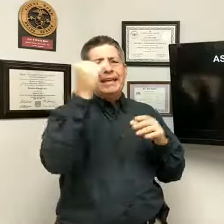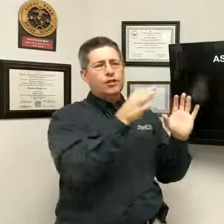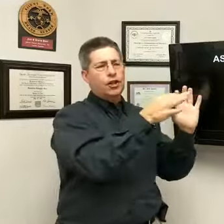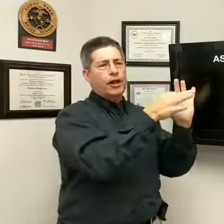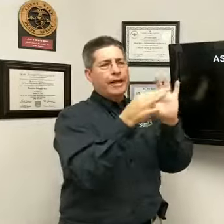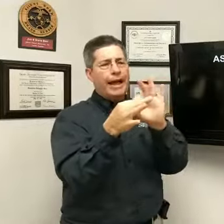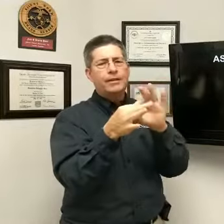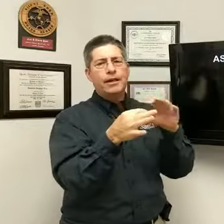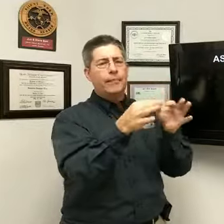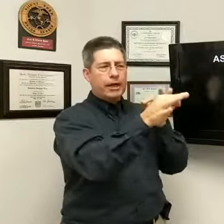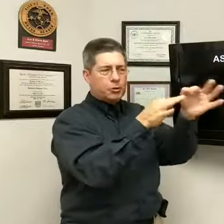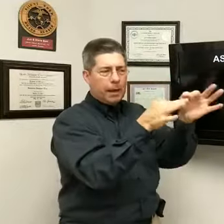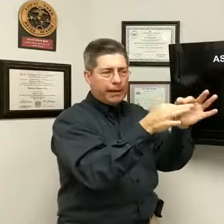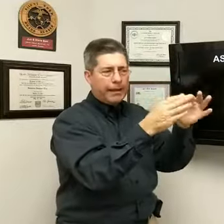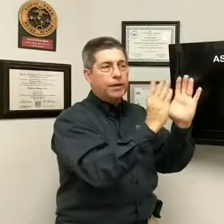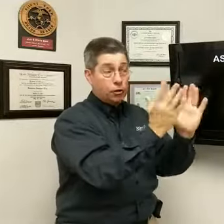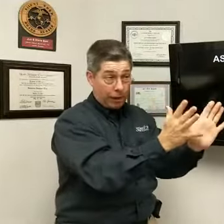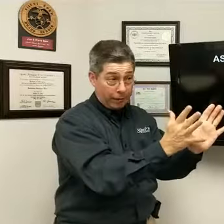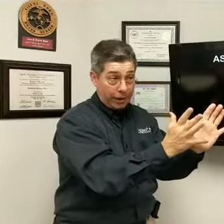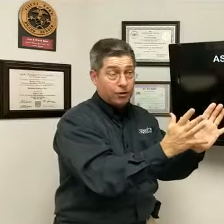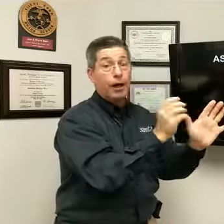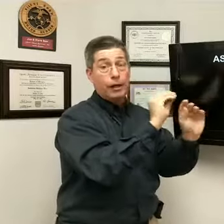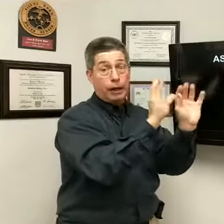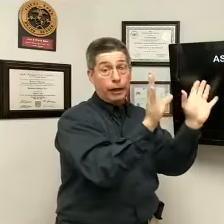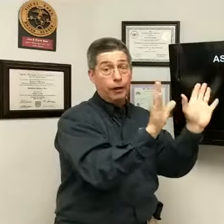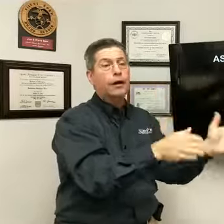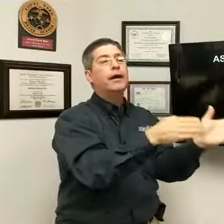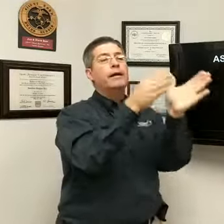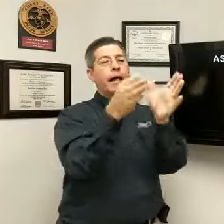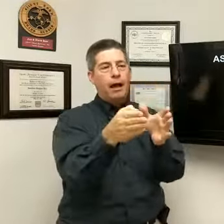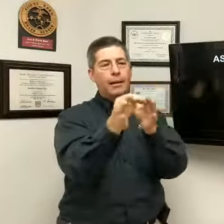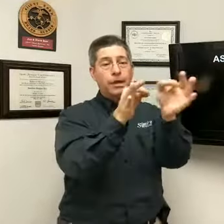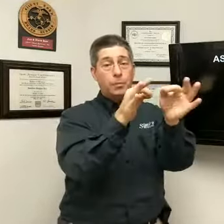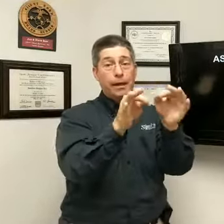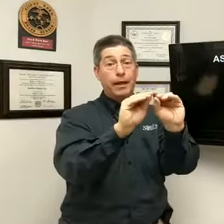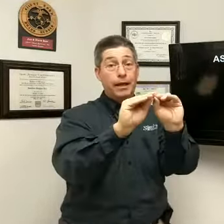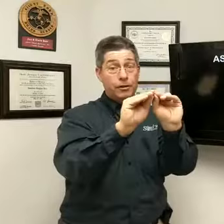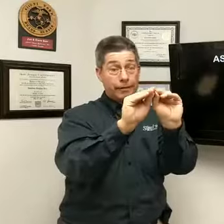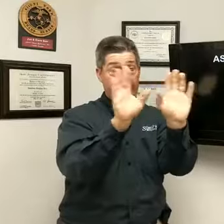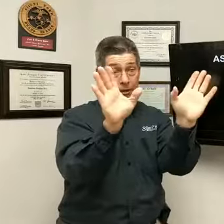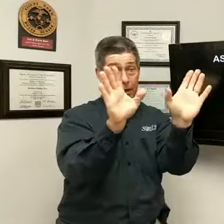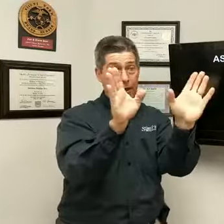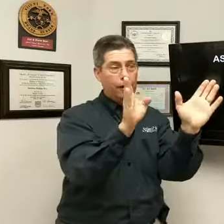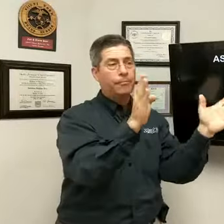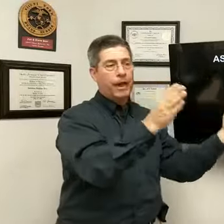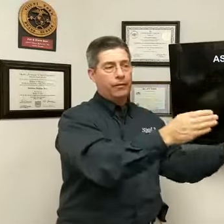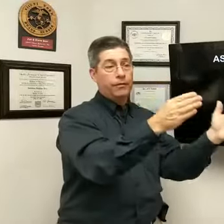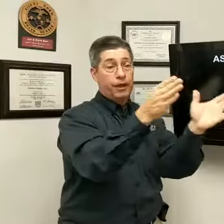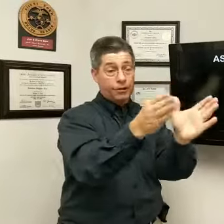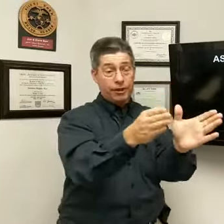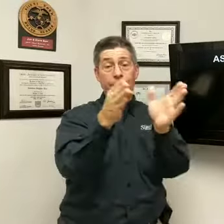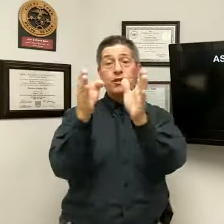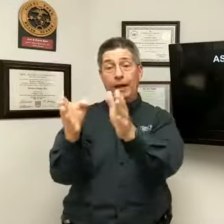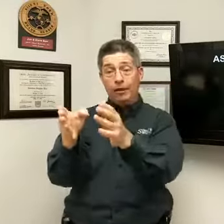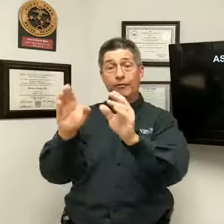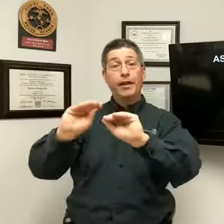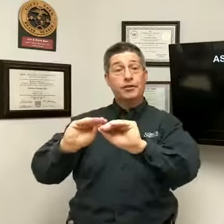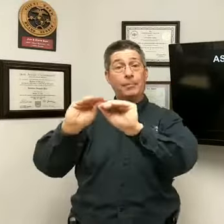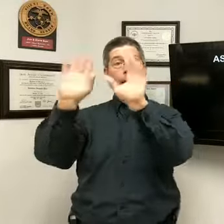that are connected. Let me explain this. Okay, that's done. Clear. Now let me explain this. That's clear. And then this, and then this, and make it